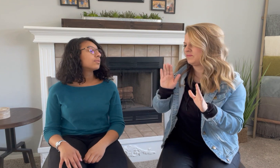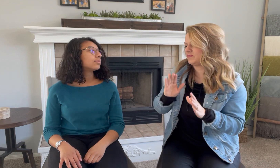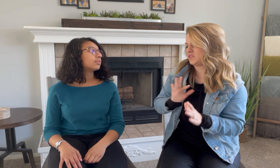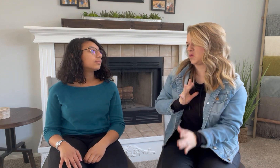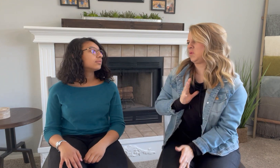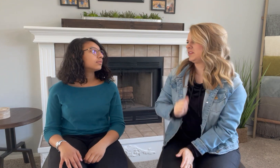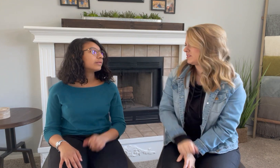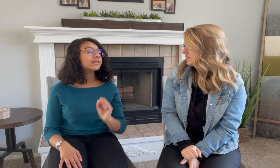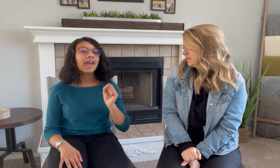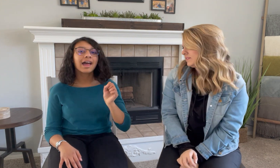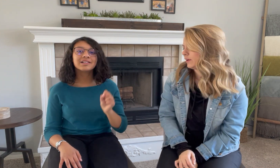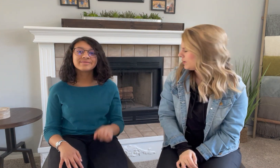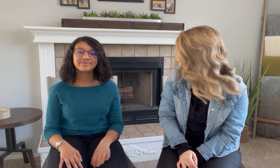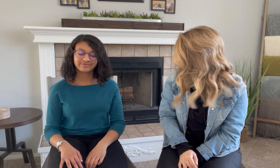the coolest. Anyways.